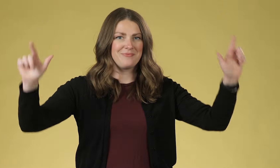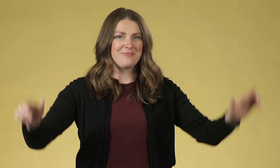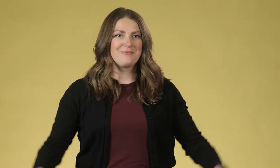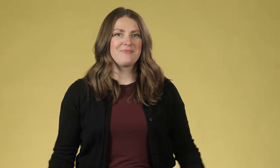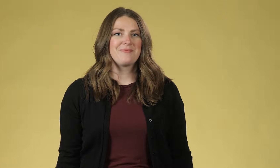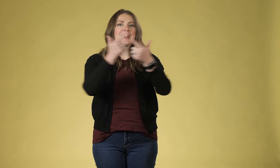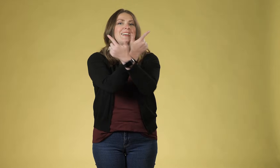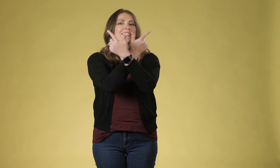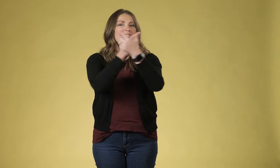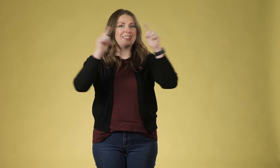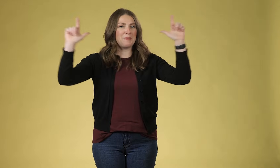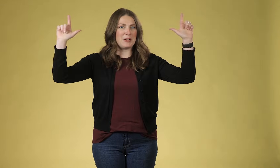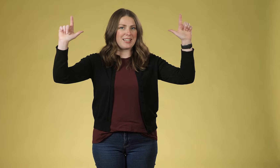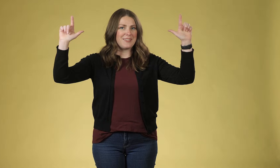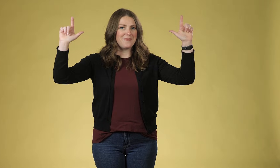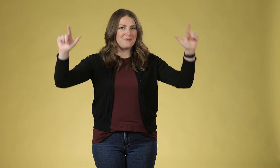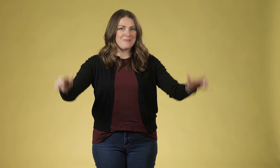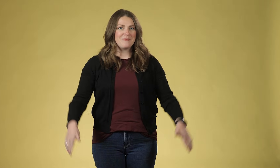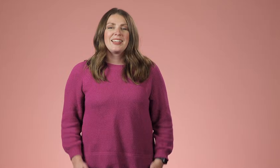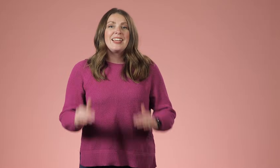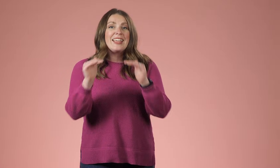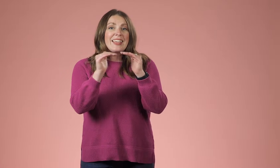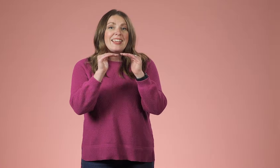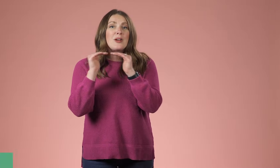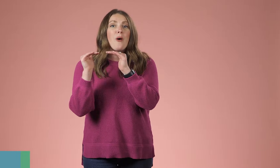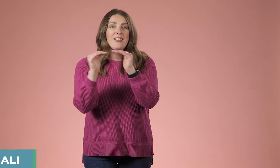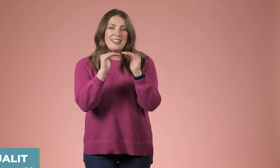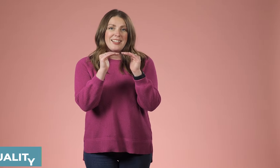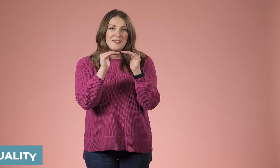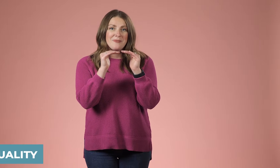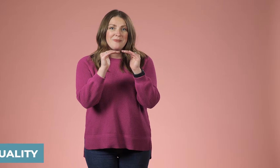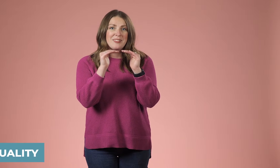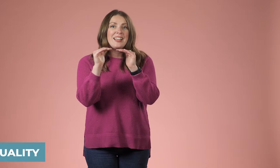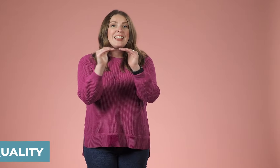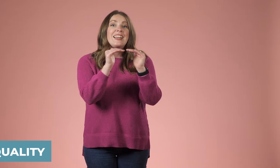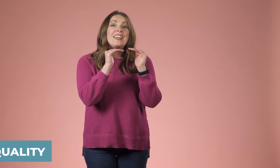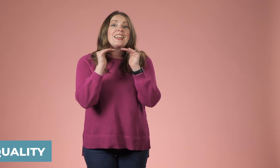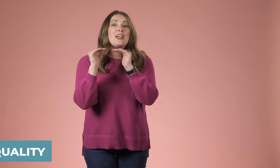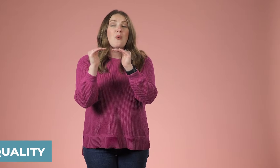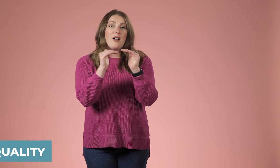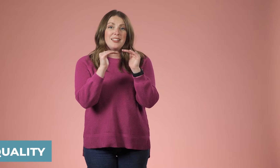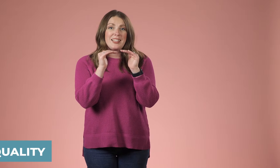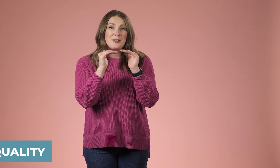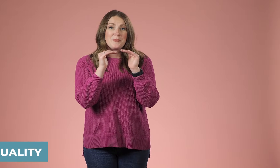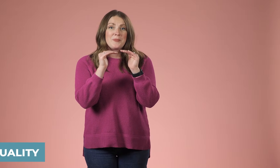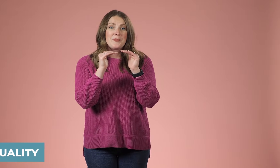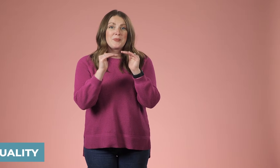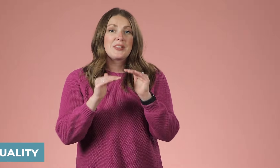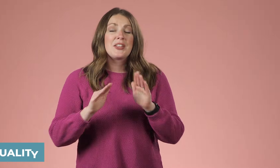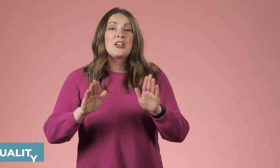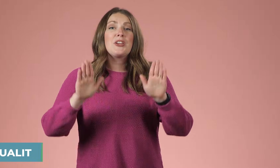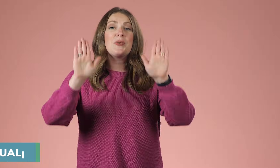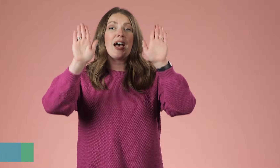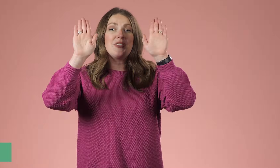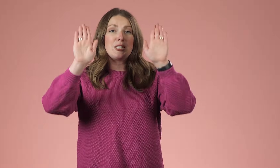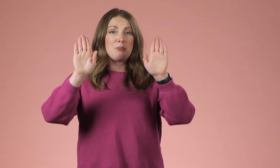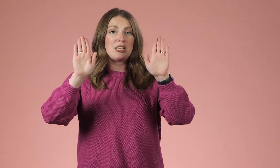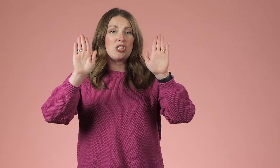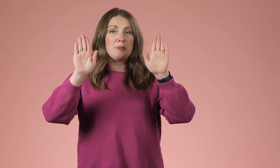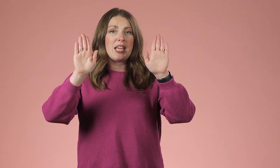forward. Liberty. Equality. Equality. You have this B-shaped